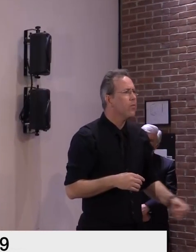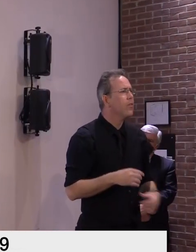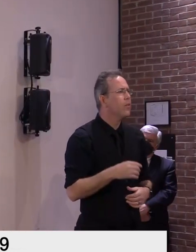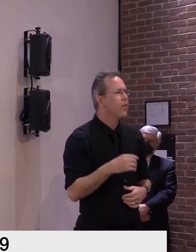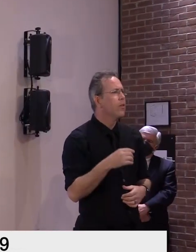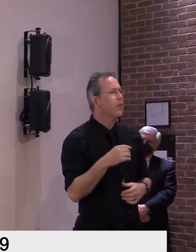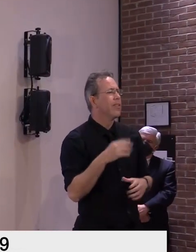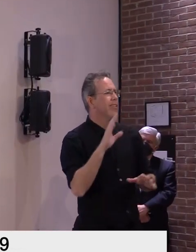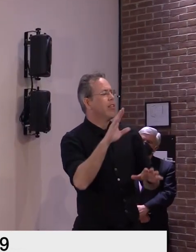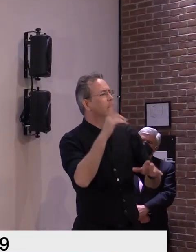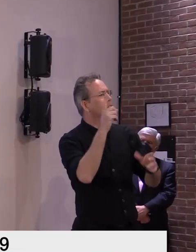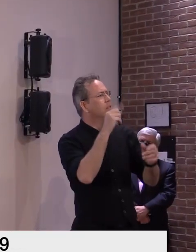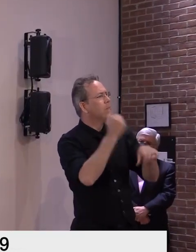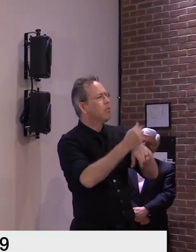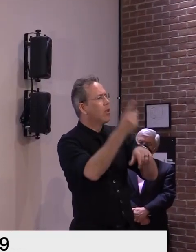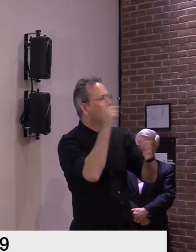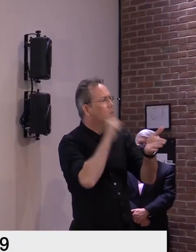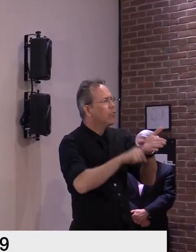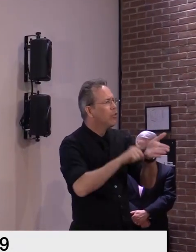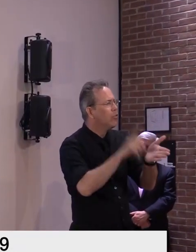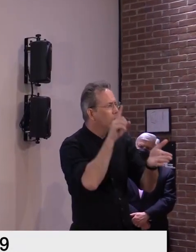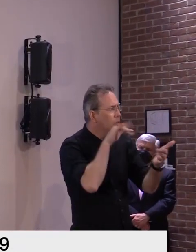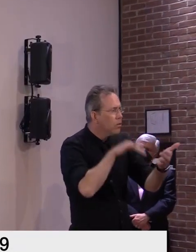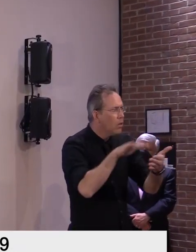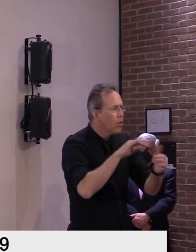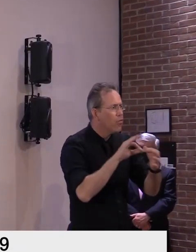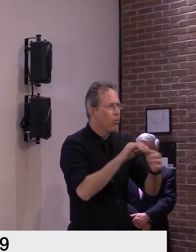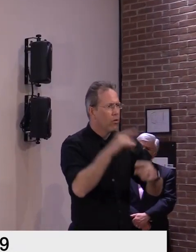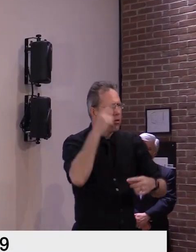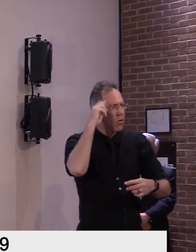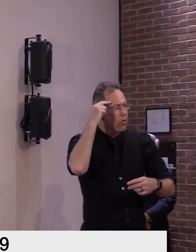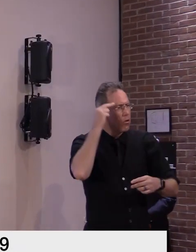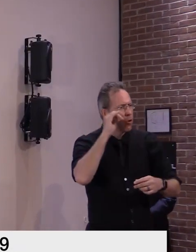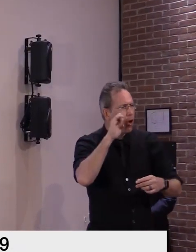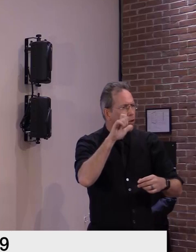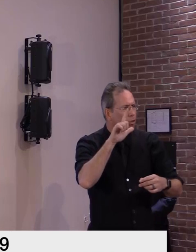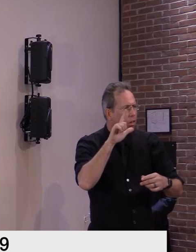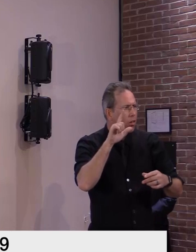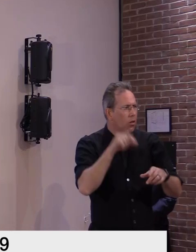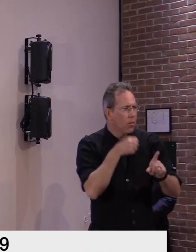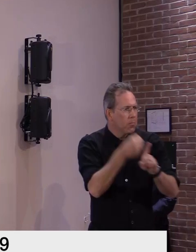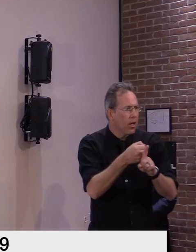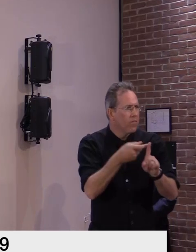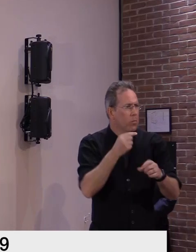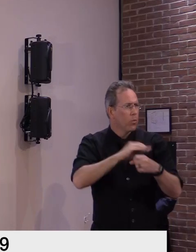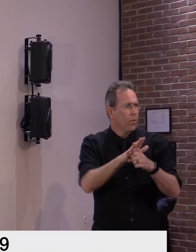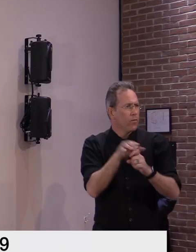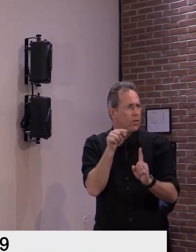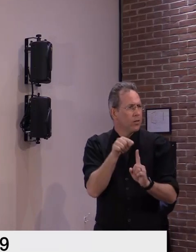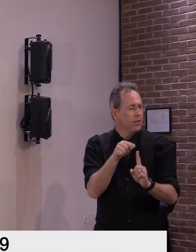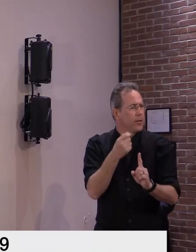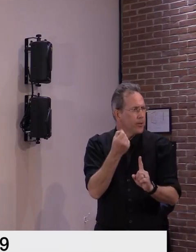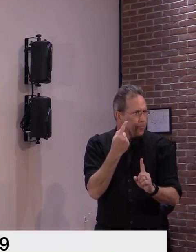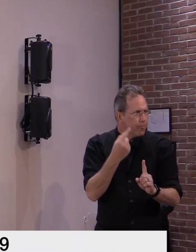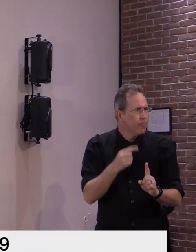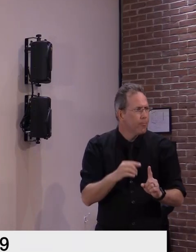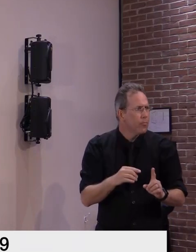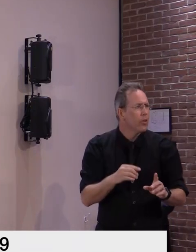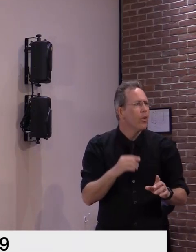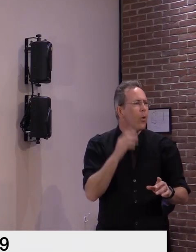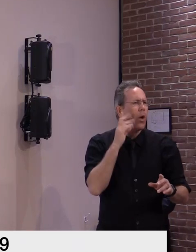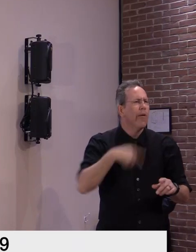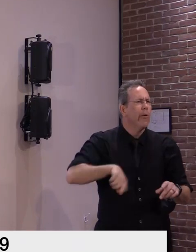is, some neurological complications of COVID we have been knowing about for quite some time